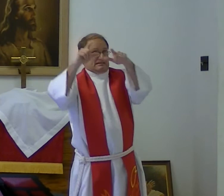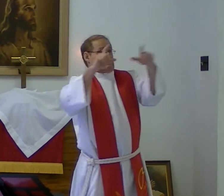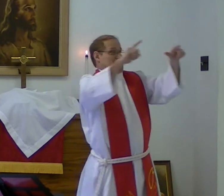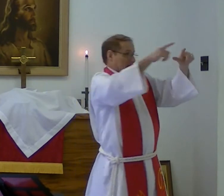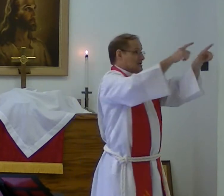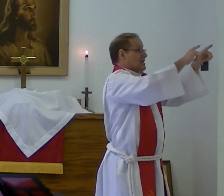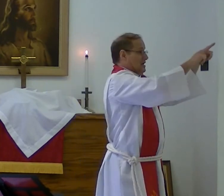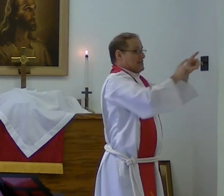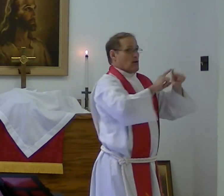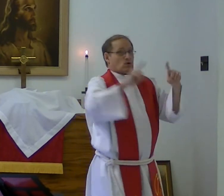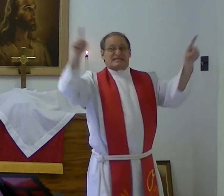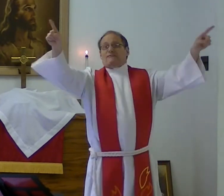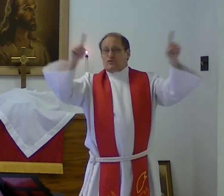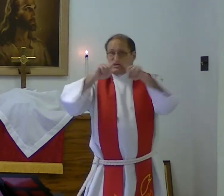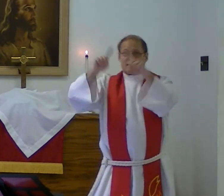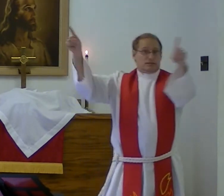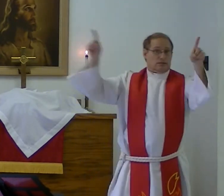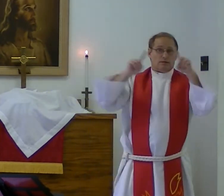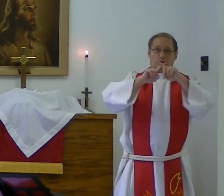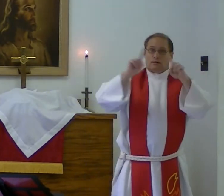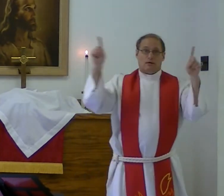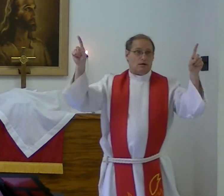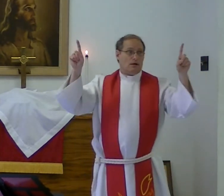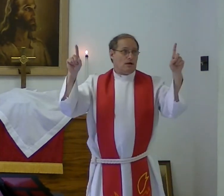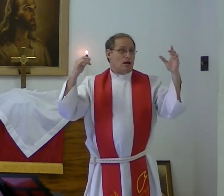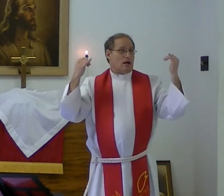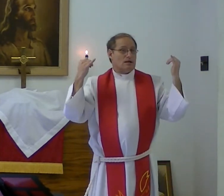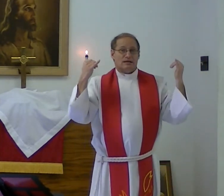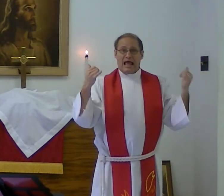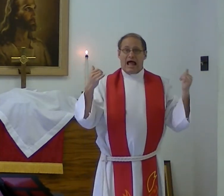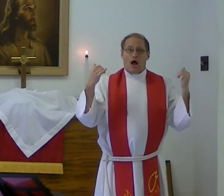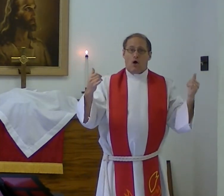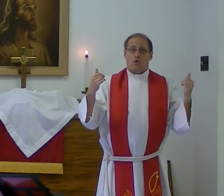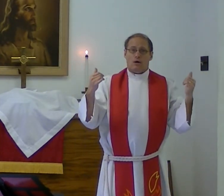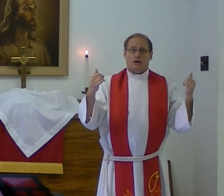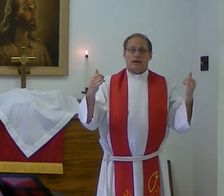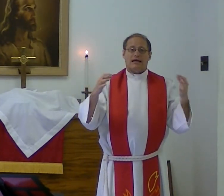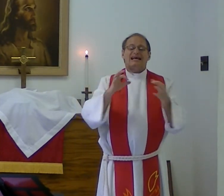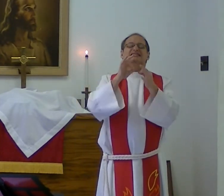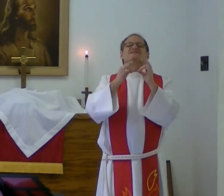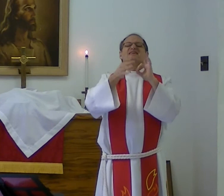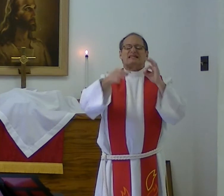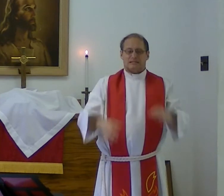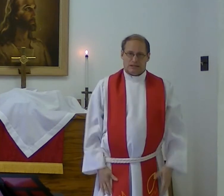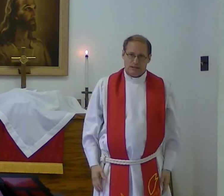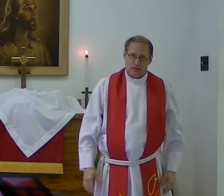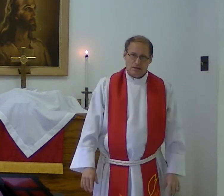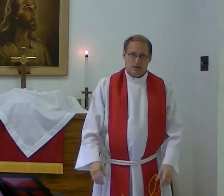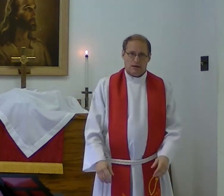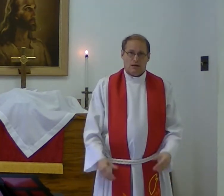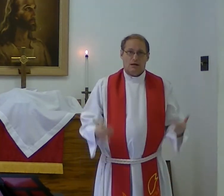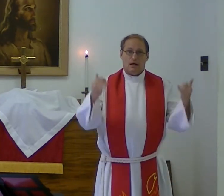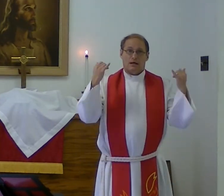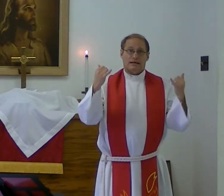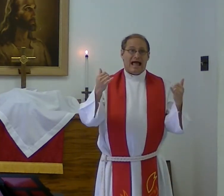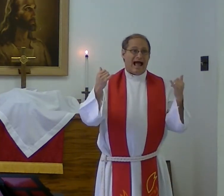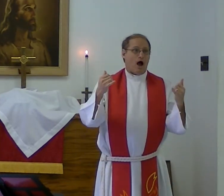that were different, now it is fixed. Now,